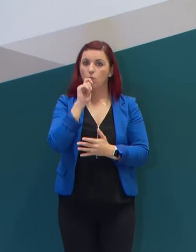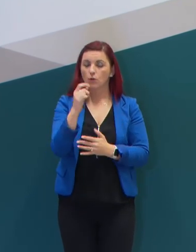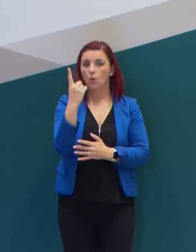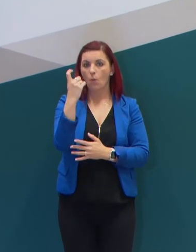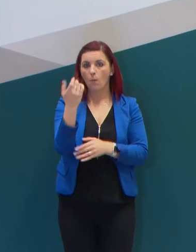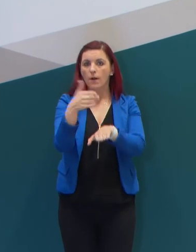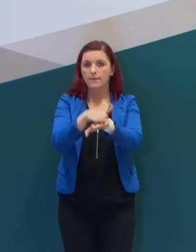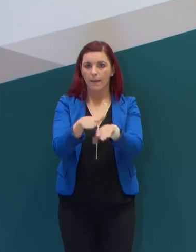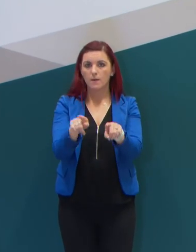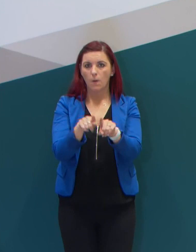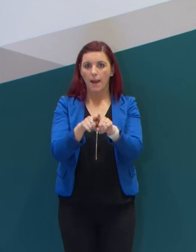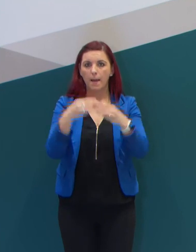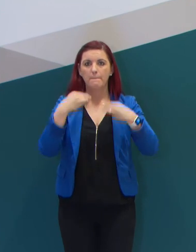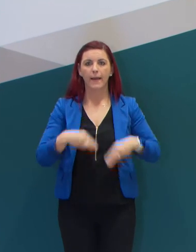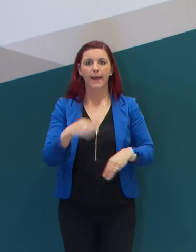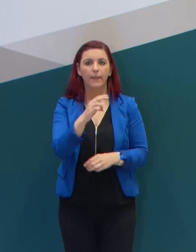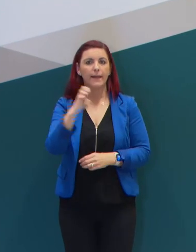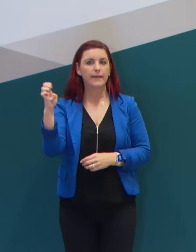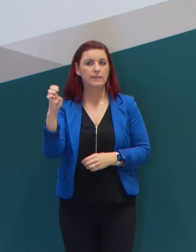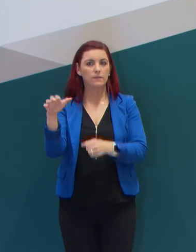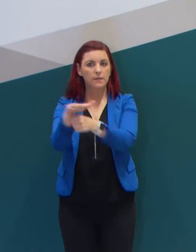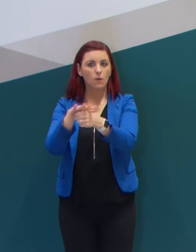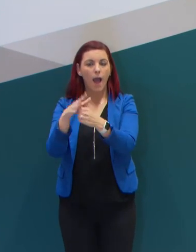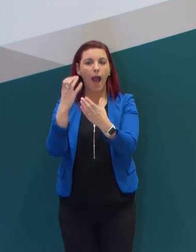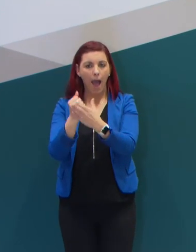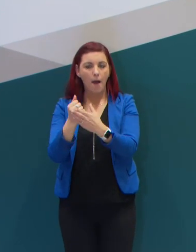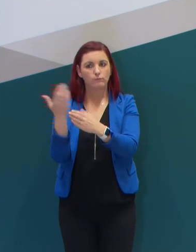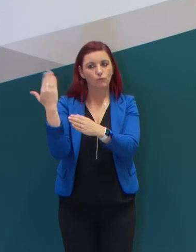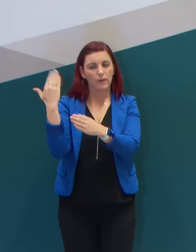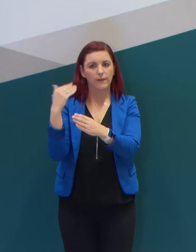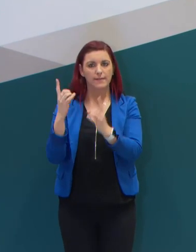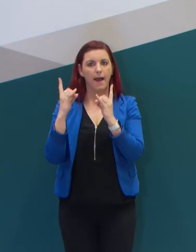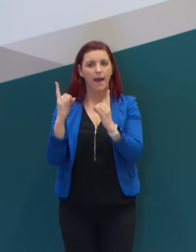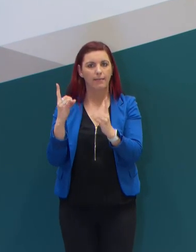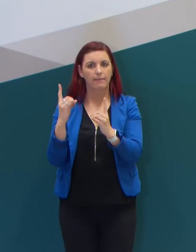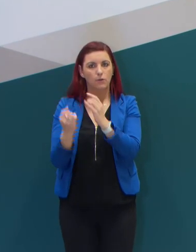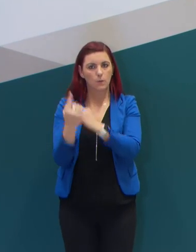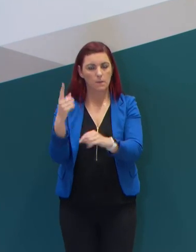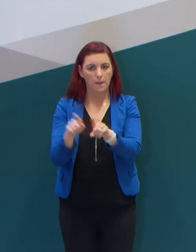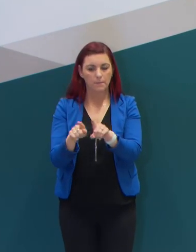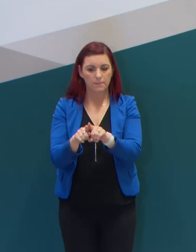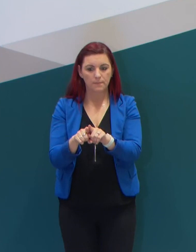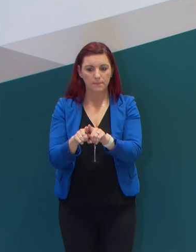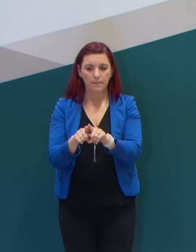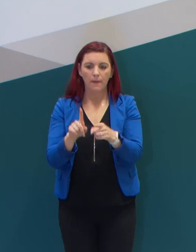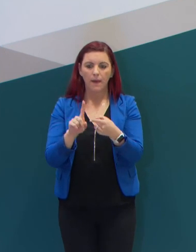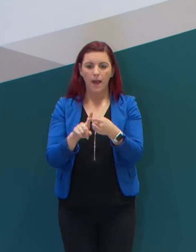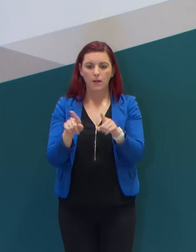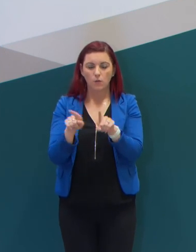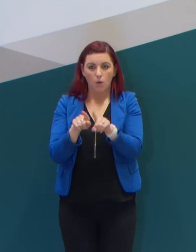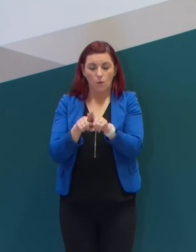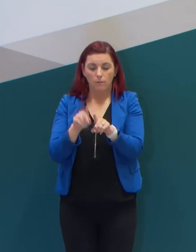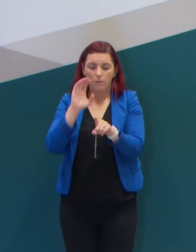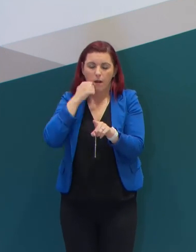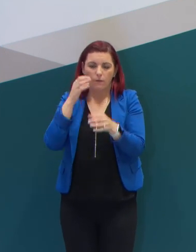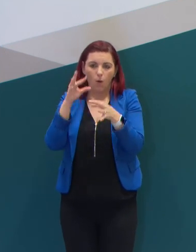additional death of a male in the East with an underlying condition, and extending mine and our condolences to the family and friends of the